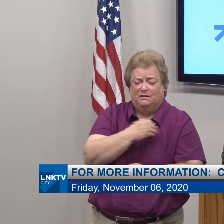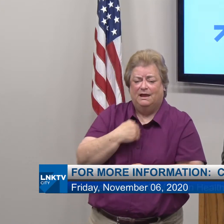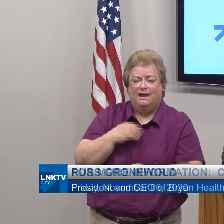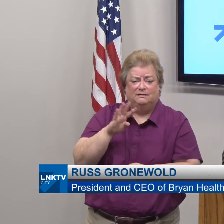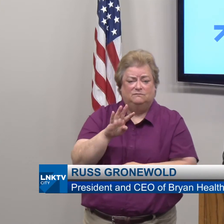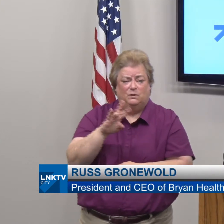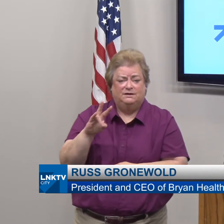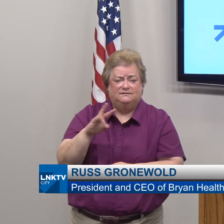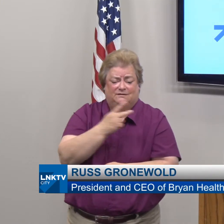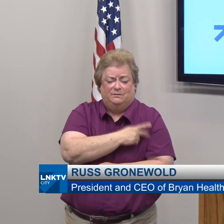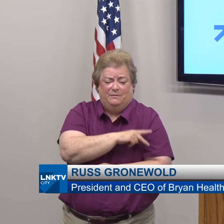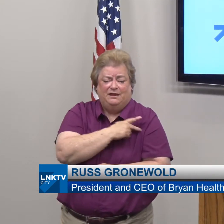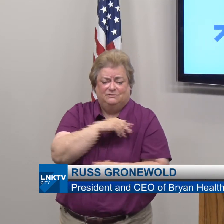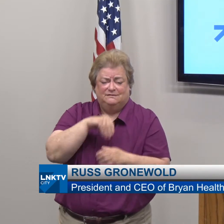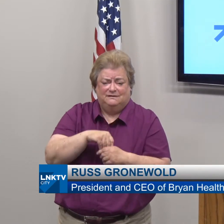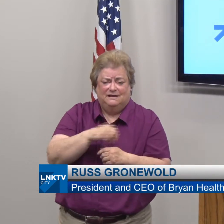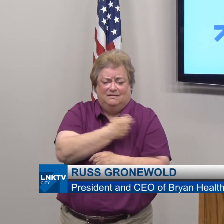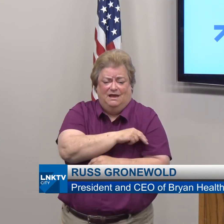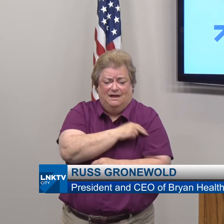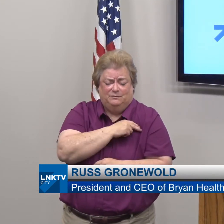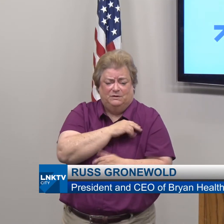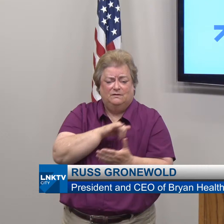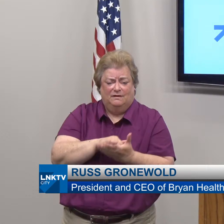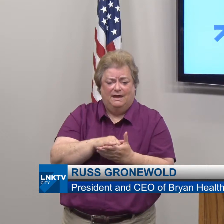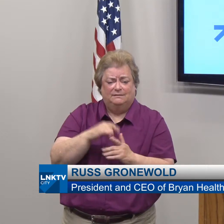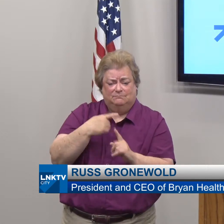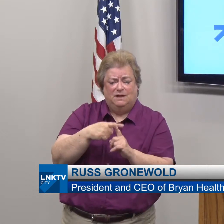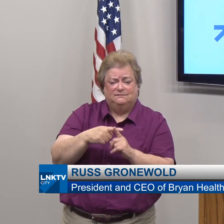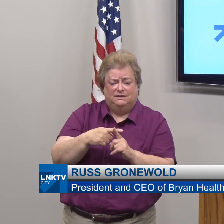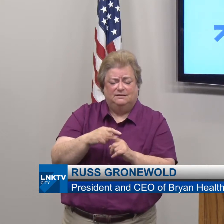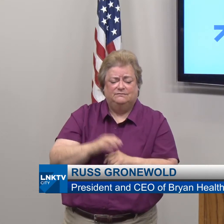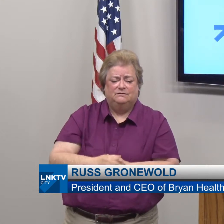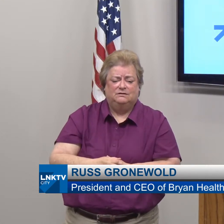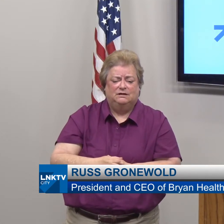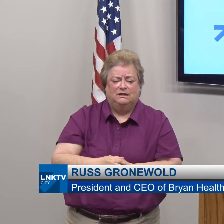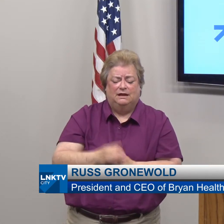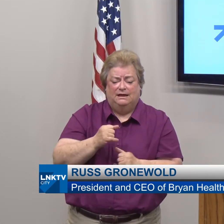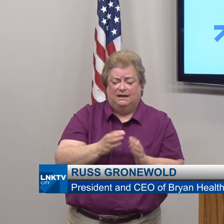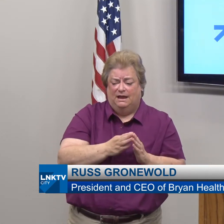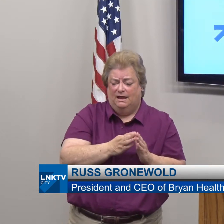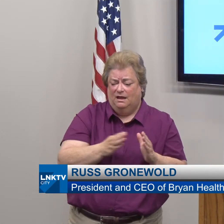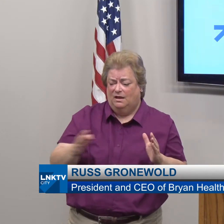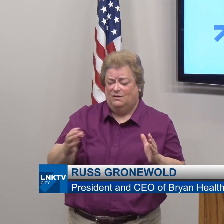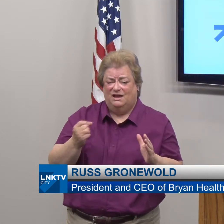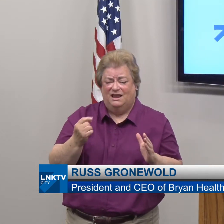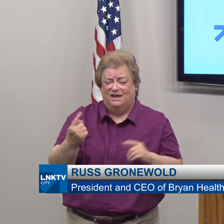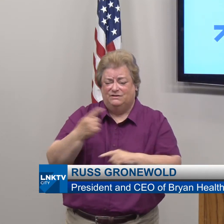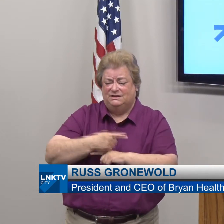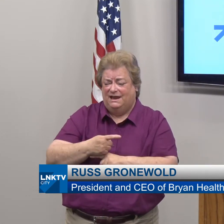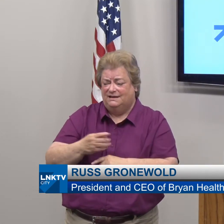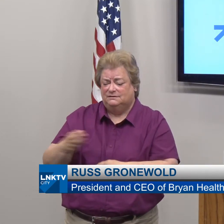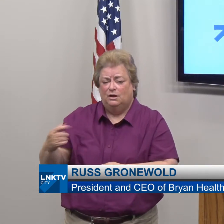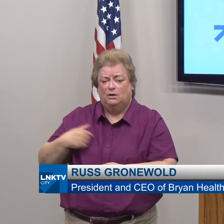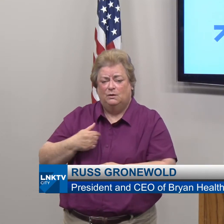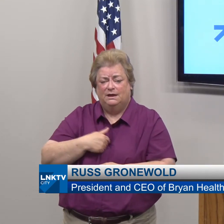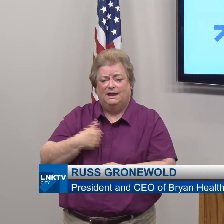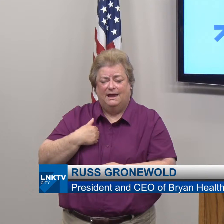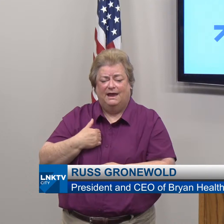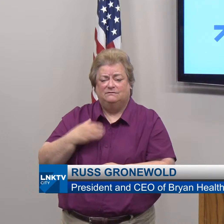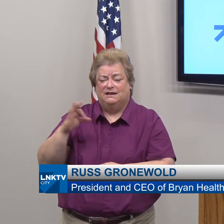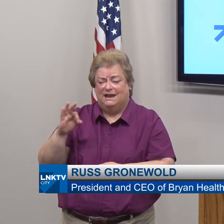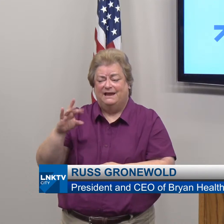47 patients in its hospital that were COVID positive. As we fast forward now 11 days later, we have 97